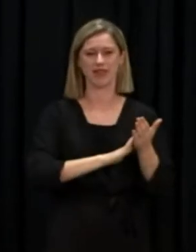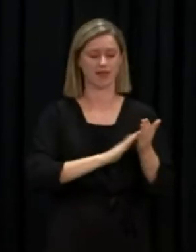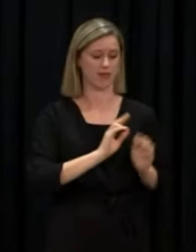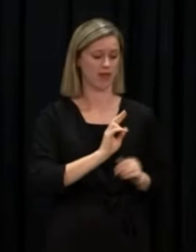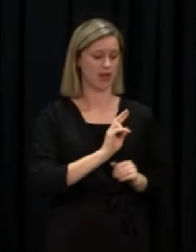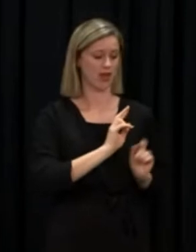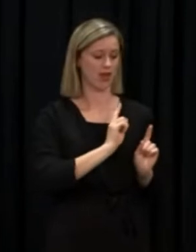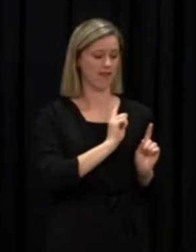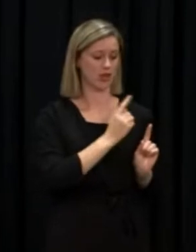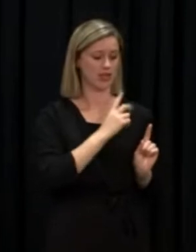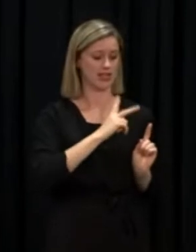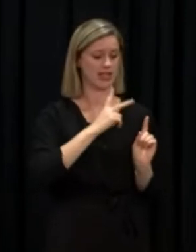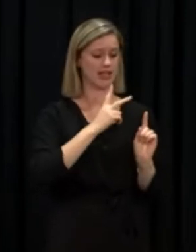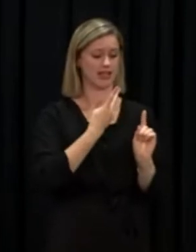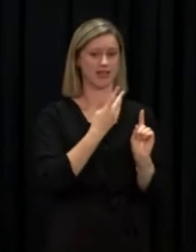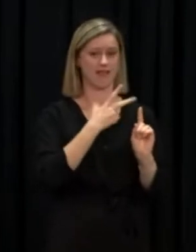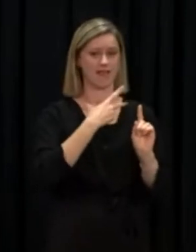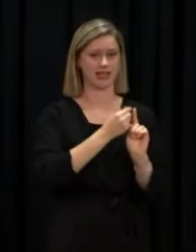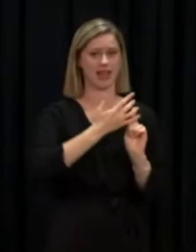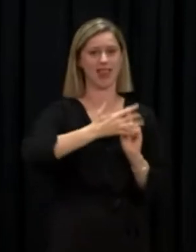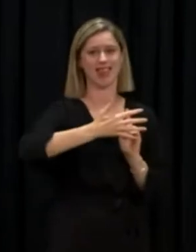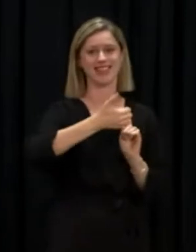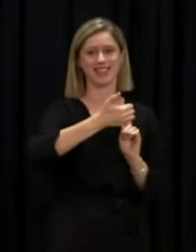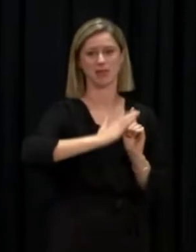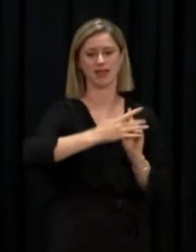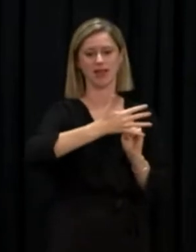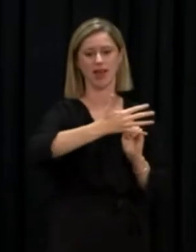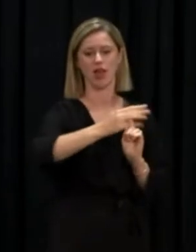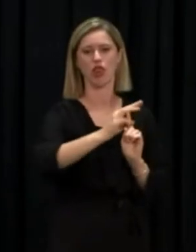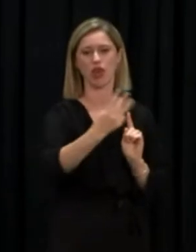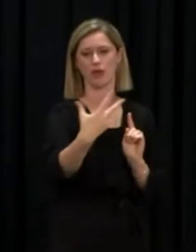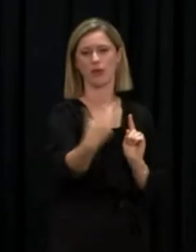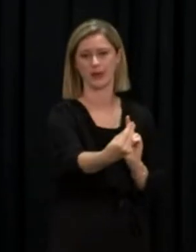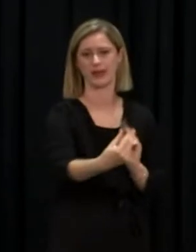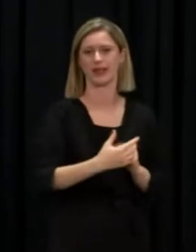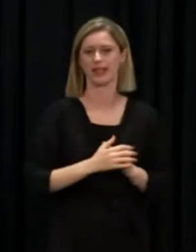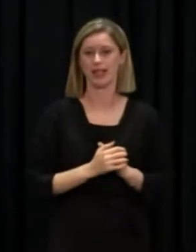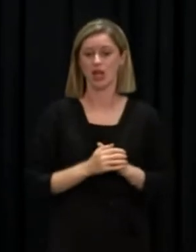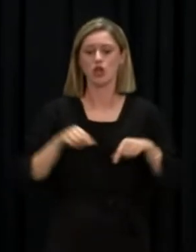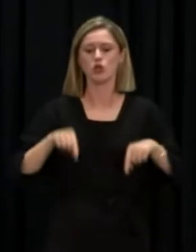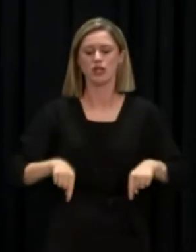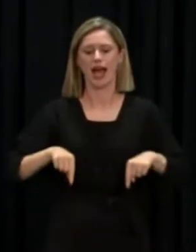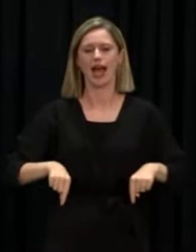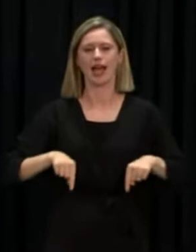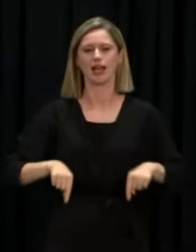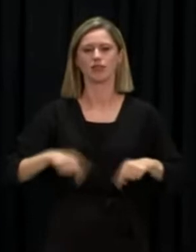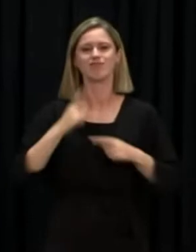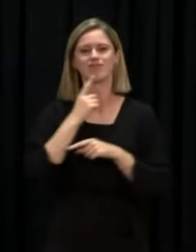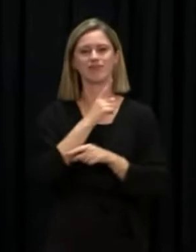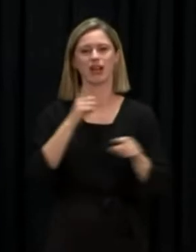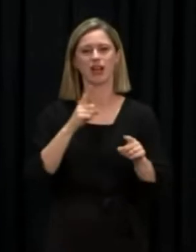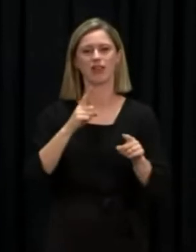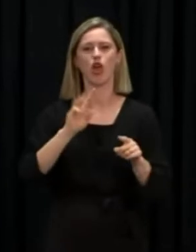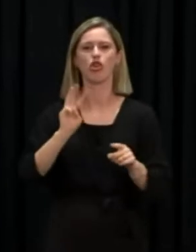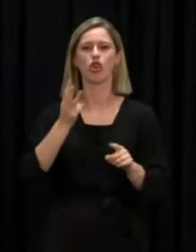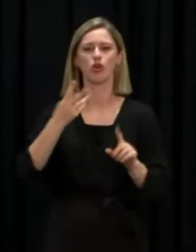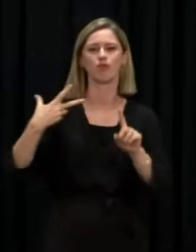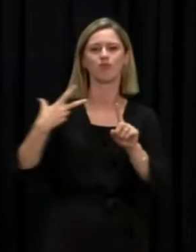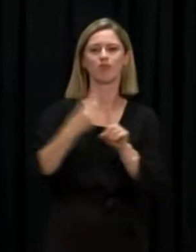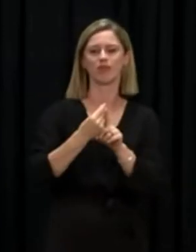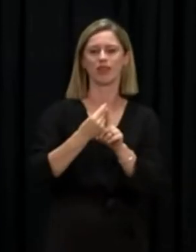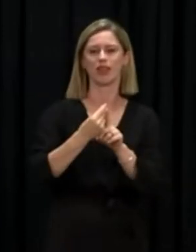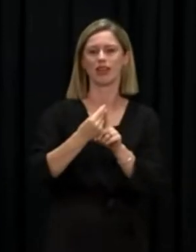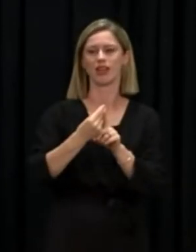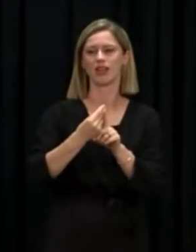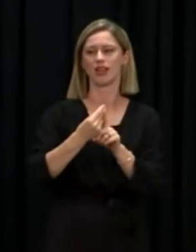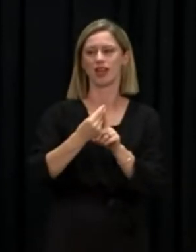their second dose and a booster dose. And so today I can announce that we will roll out a booster vaccination program with doses